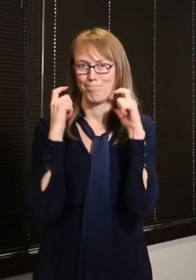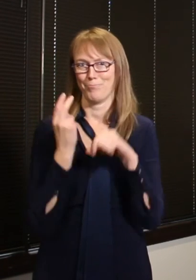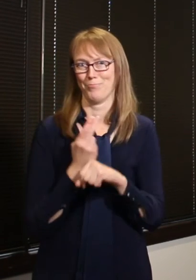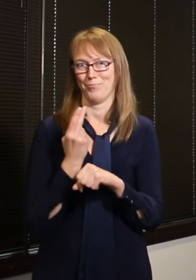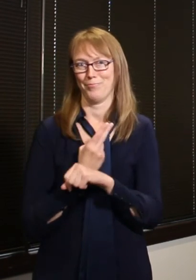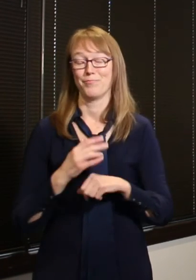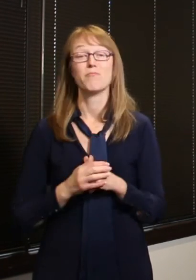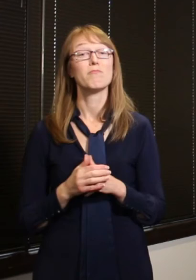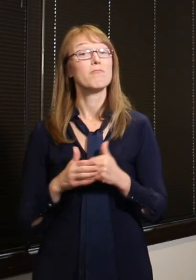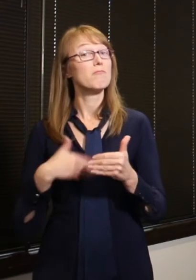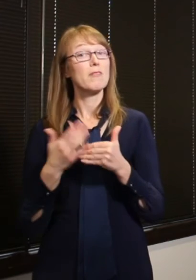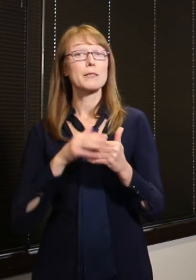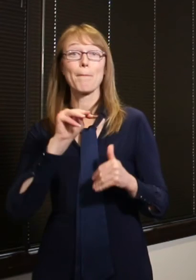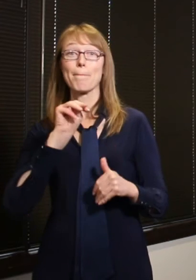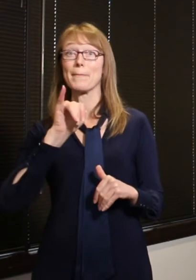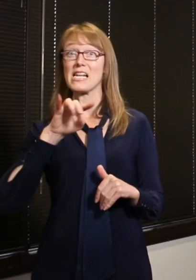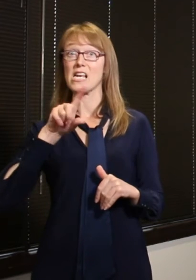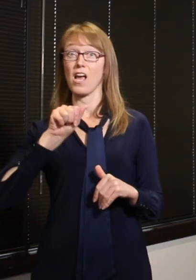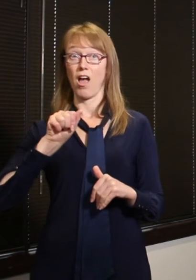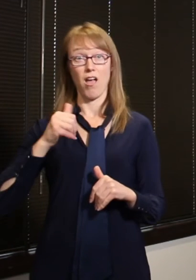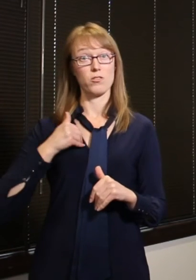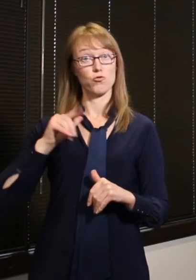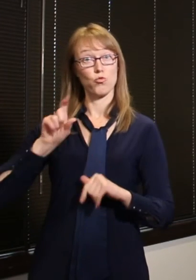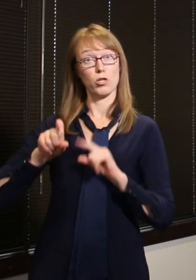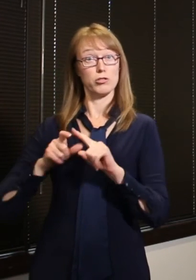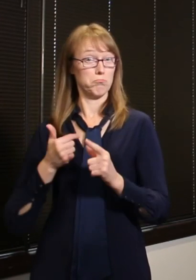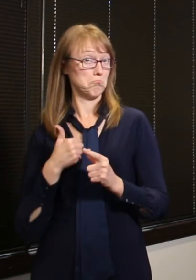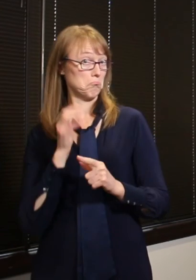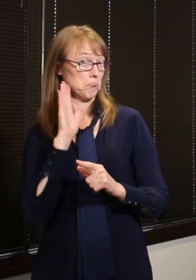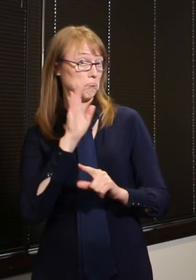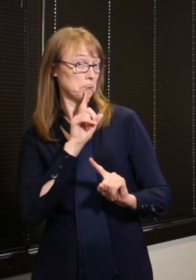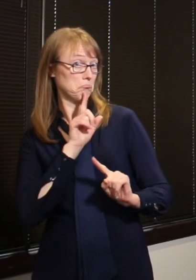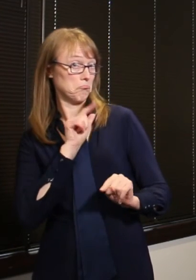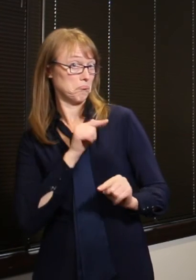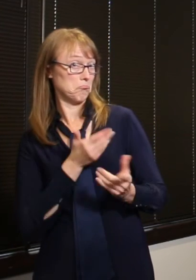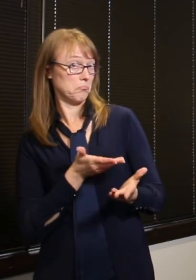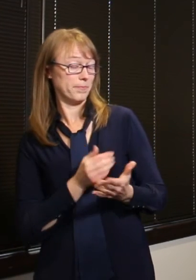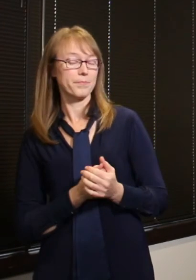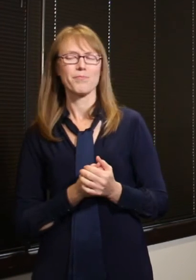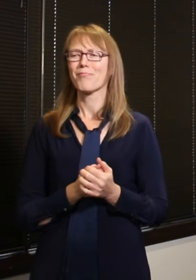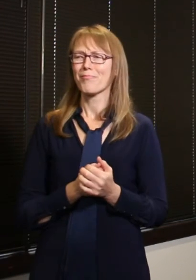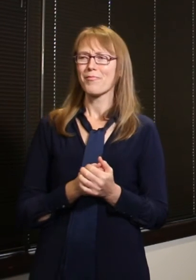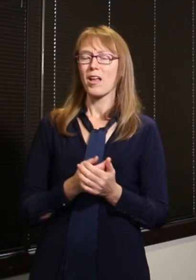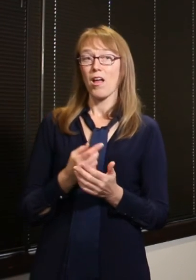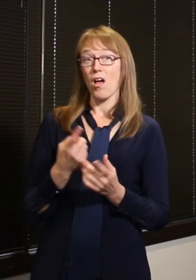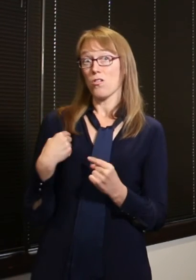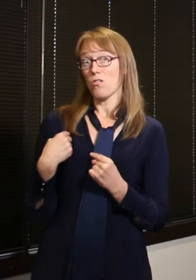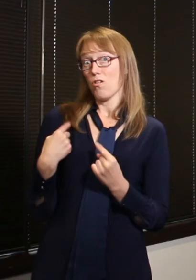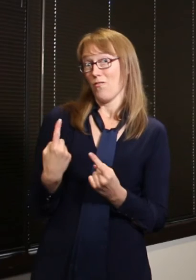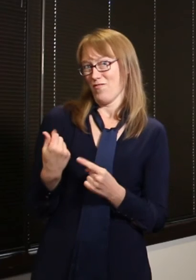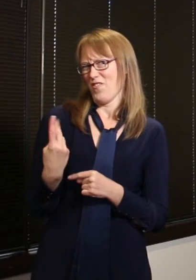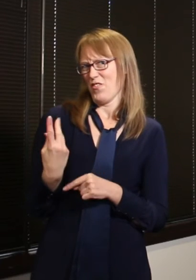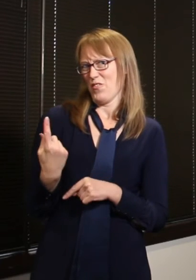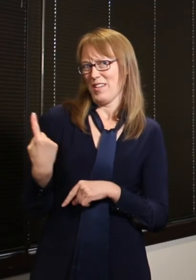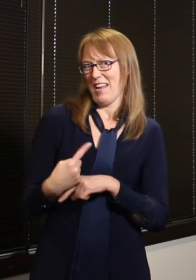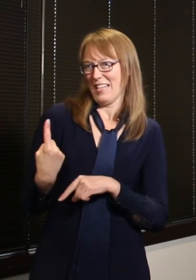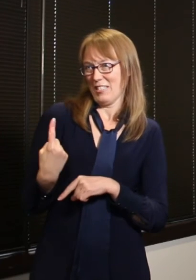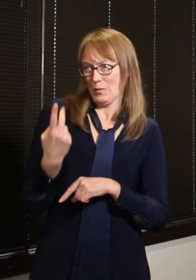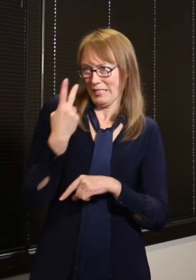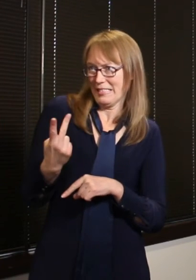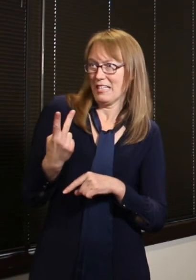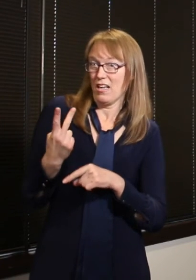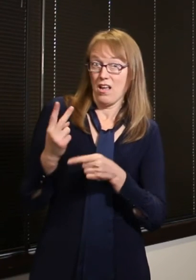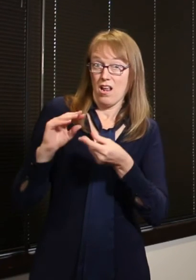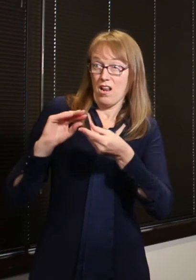media. As you've shown us over the past several days, we've seen an increase in our data. How concerned are you that this trend